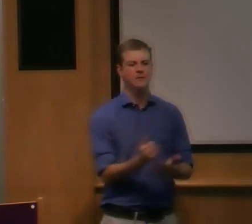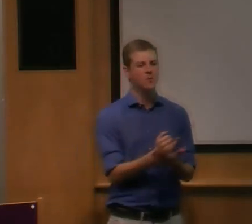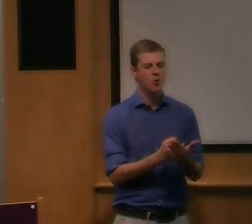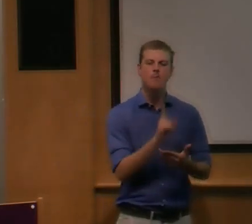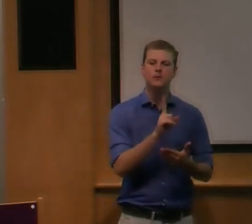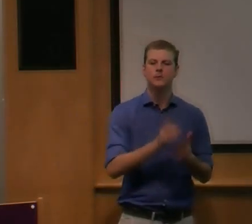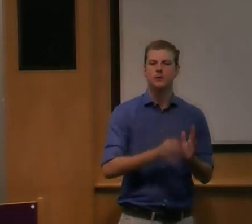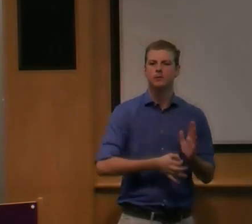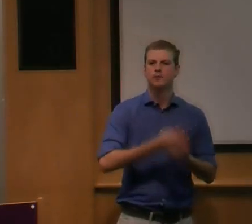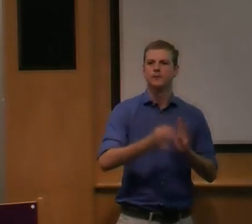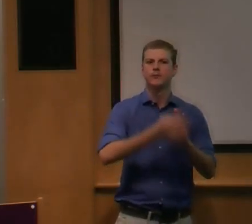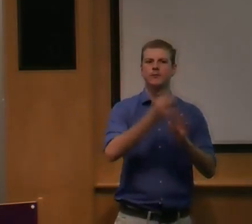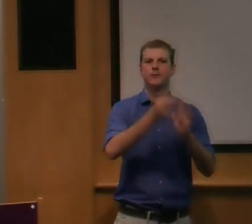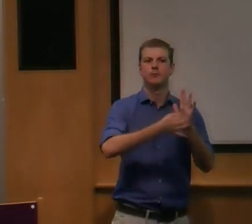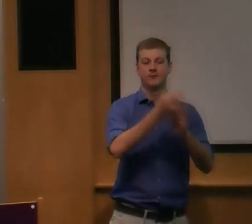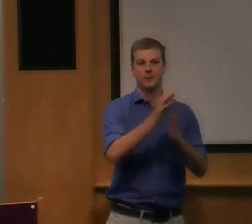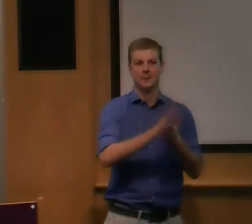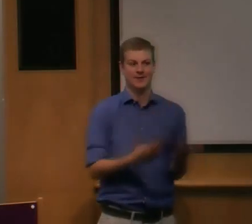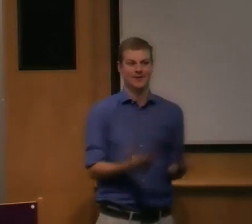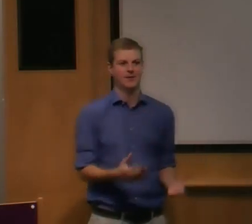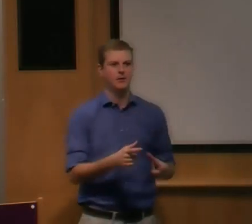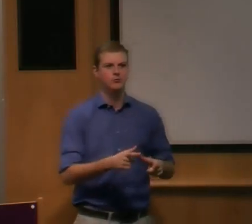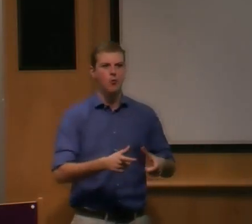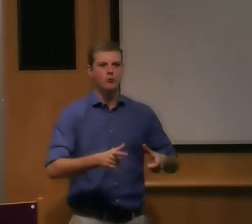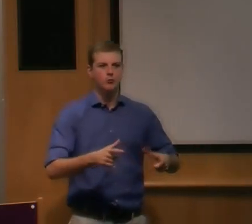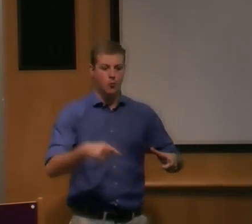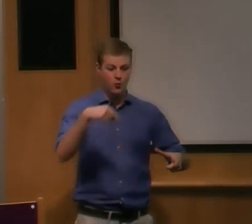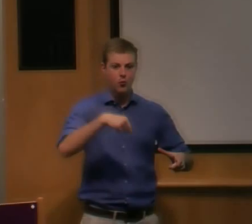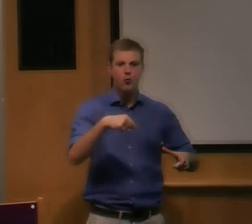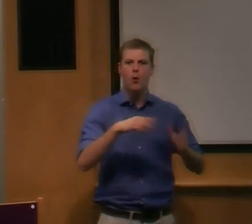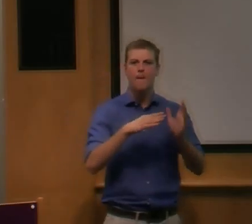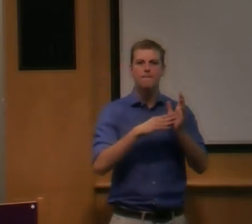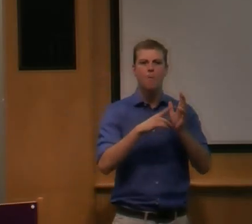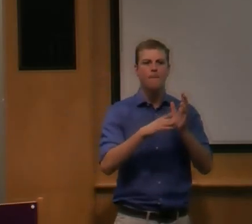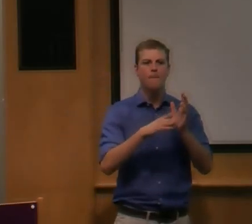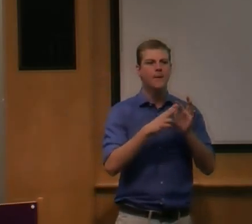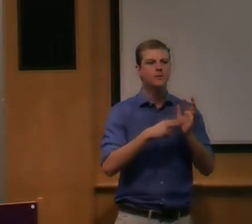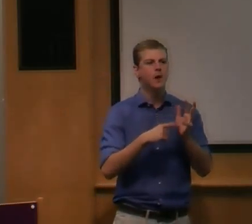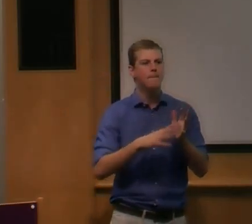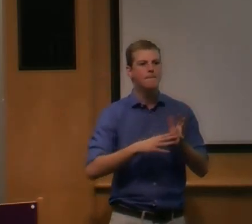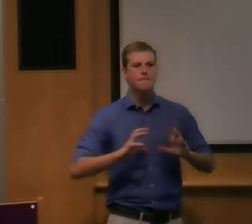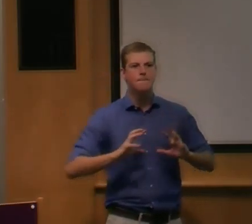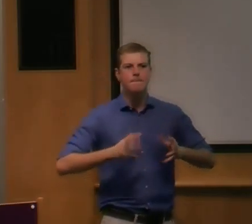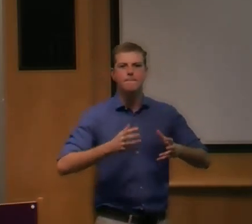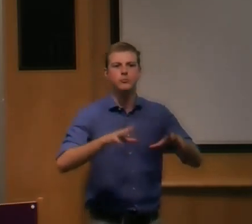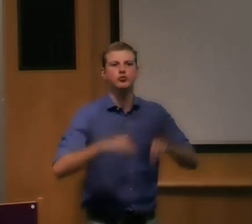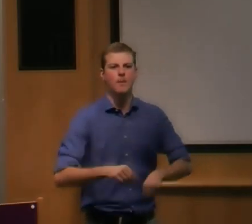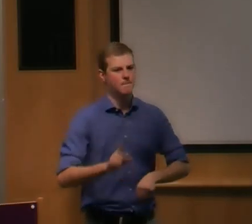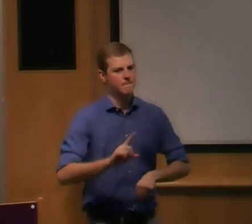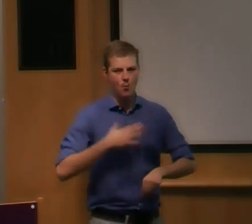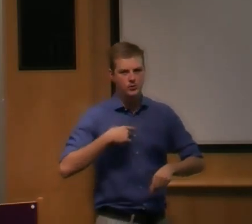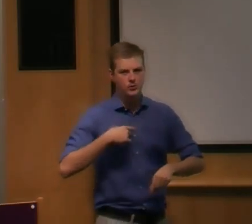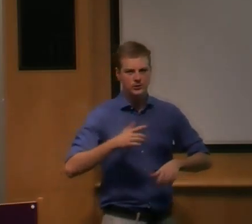Southern Europe, they're a very poor service. They're coming from a low base, but they're improving a lot. So